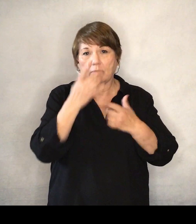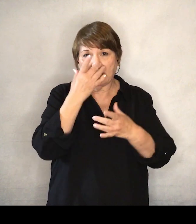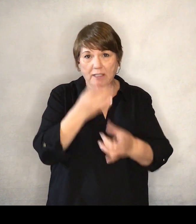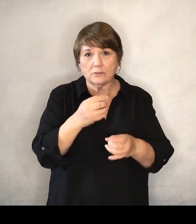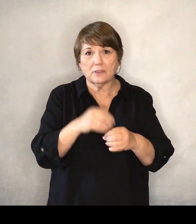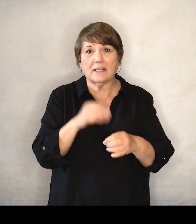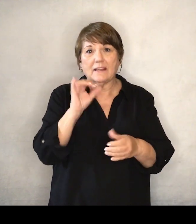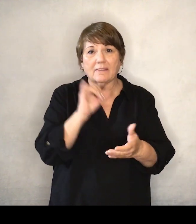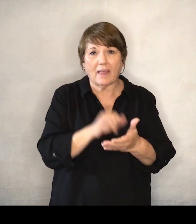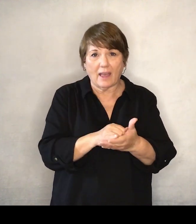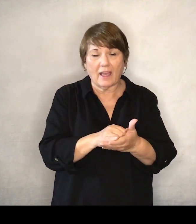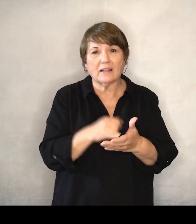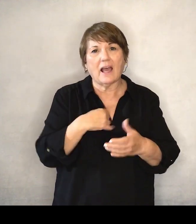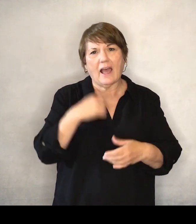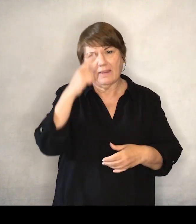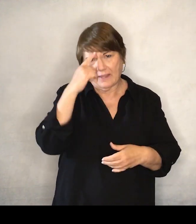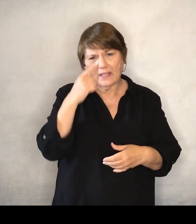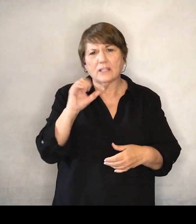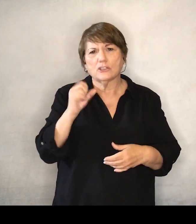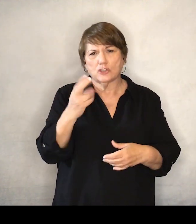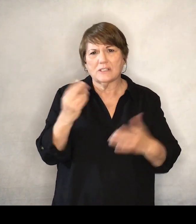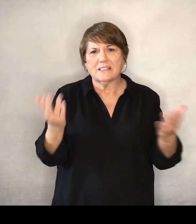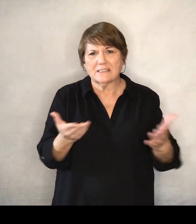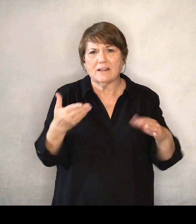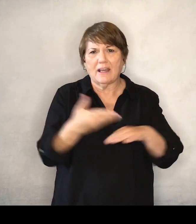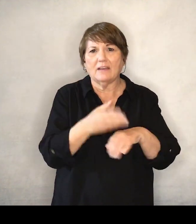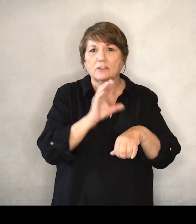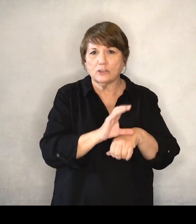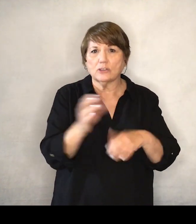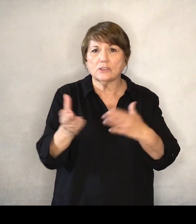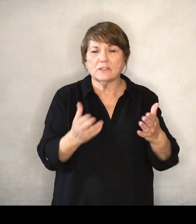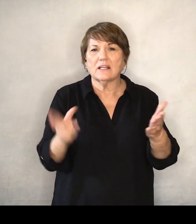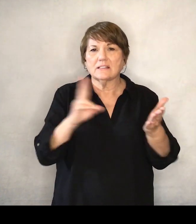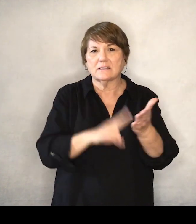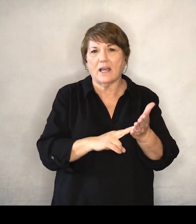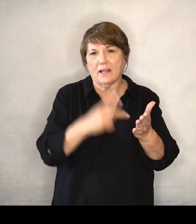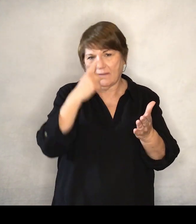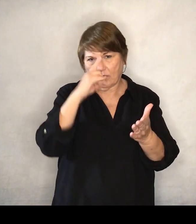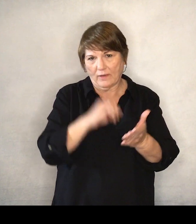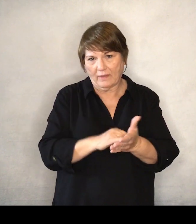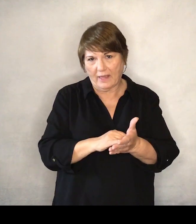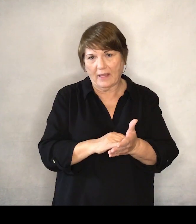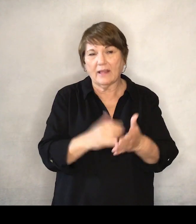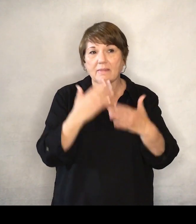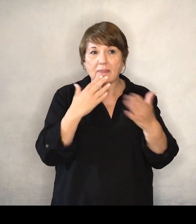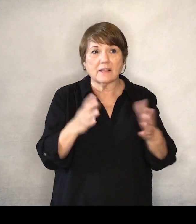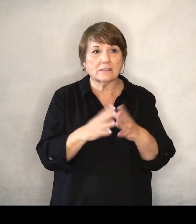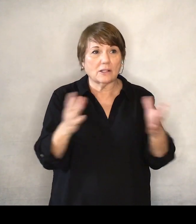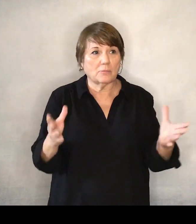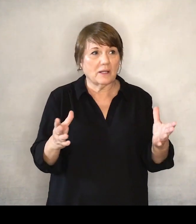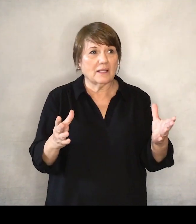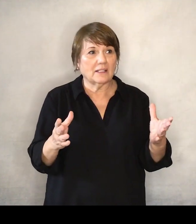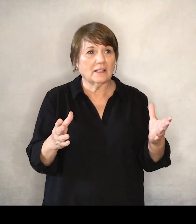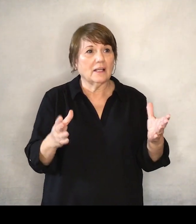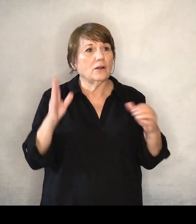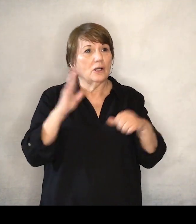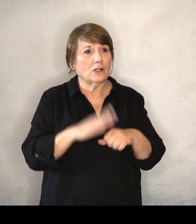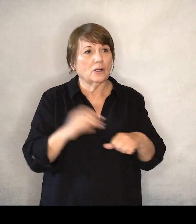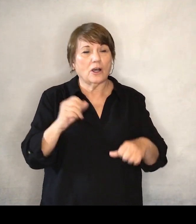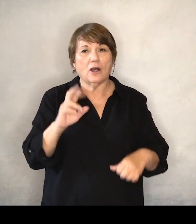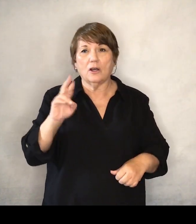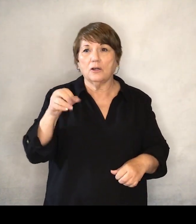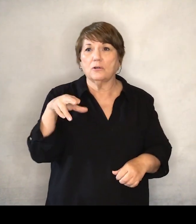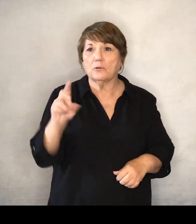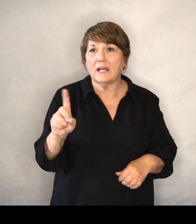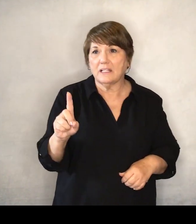interested in that, I think she's here after service, so you can sign up for that. Thanks so much. I'm going to call up